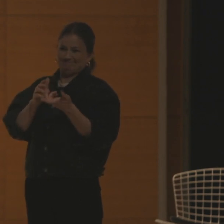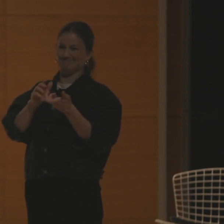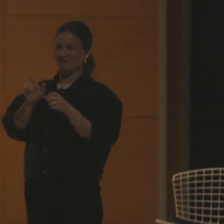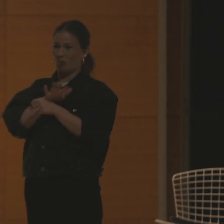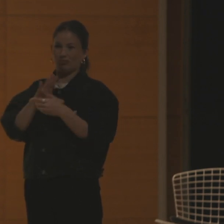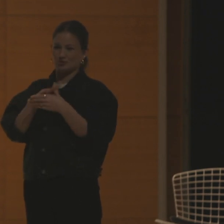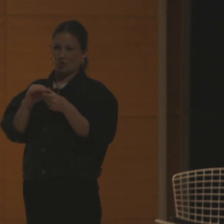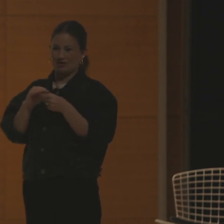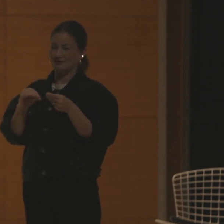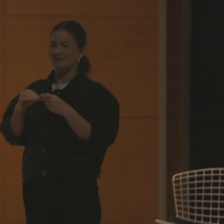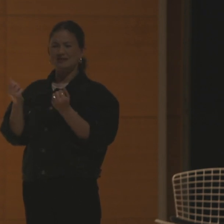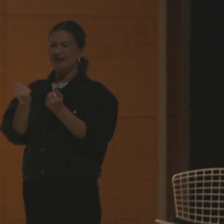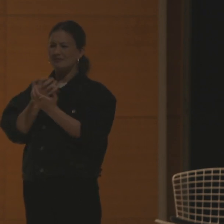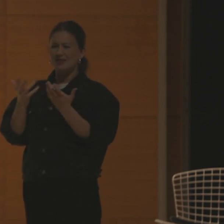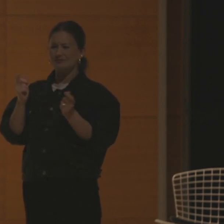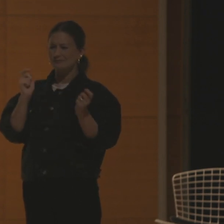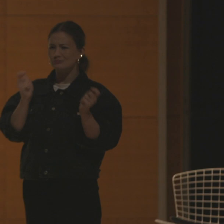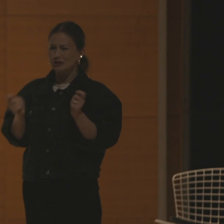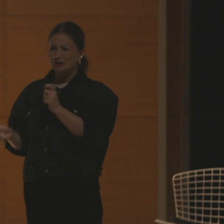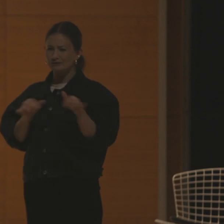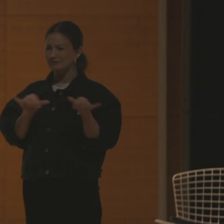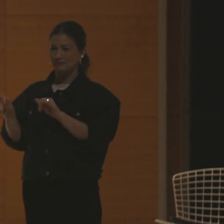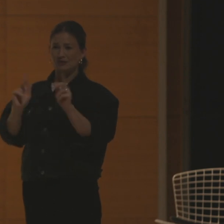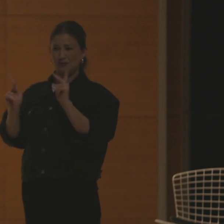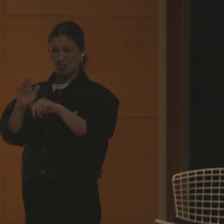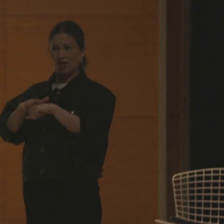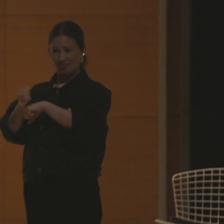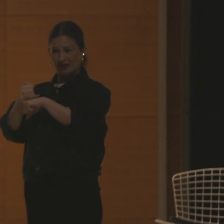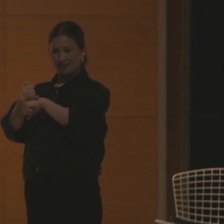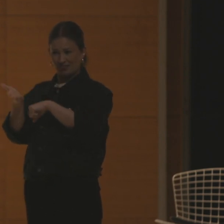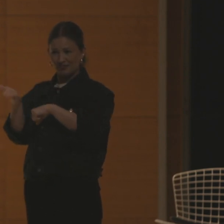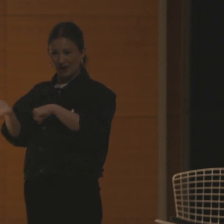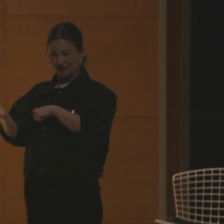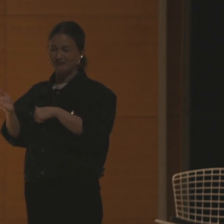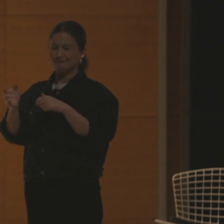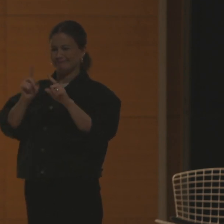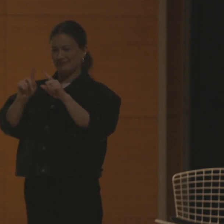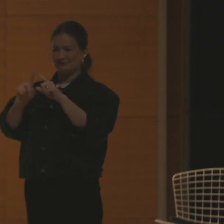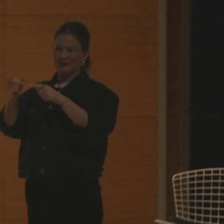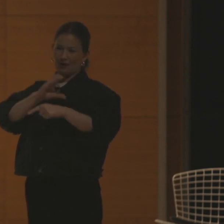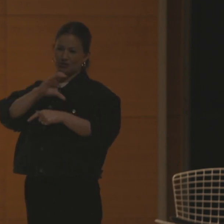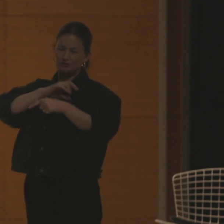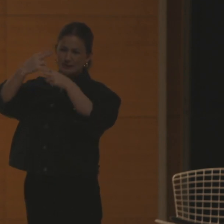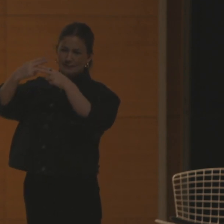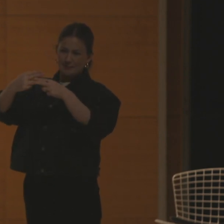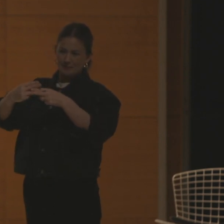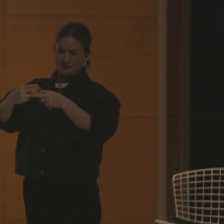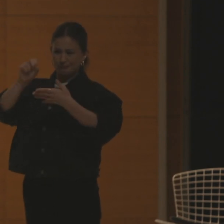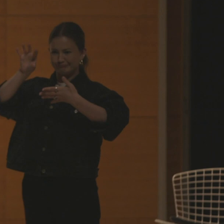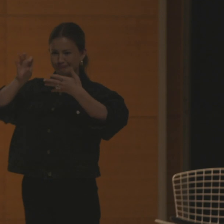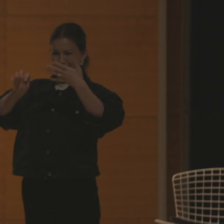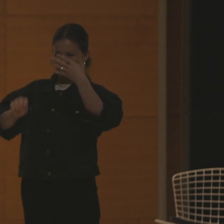is always changing, just like the people who live on the island, Dee and Phyllis and Mom and Paige. Nature structures Dee's